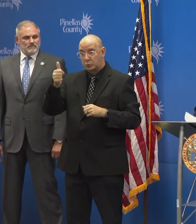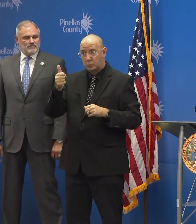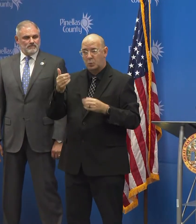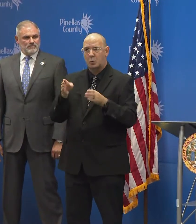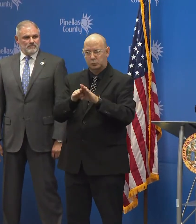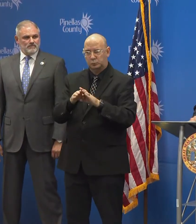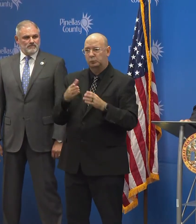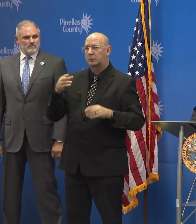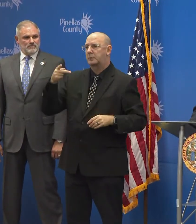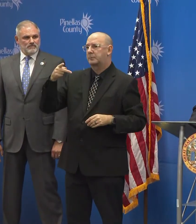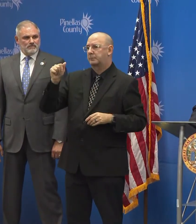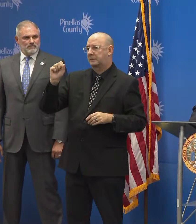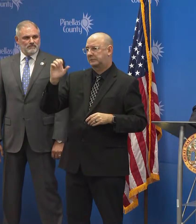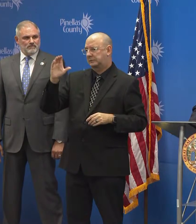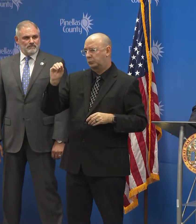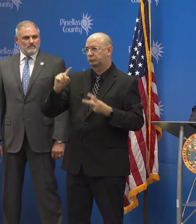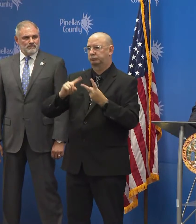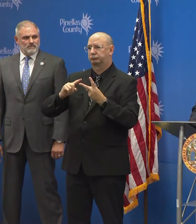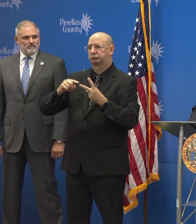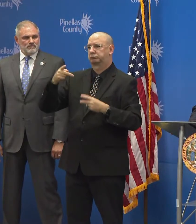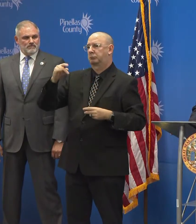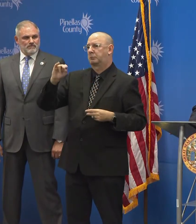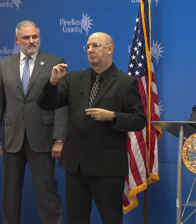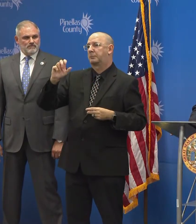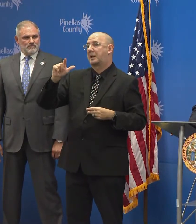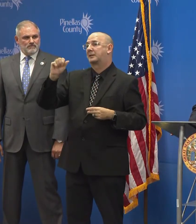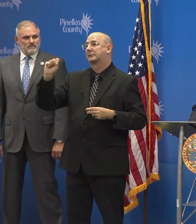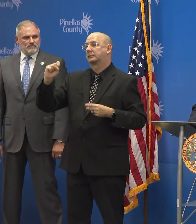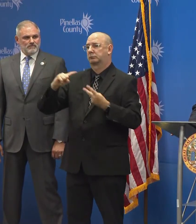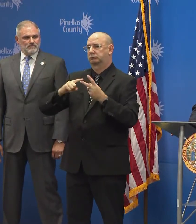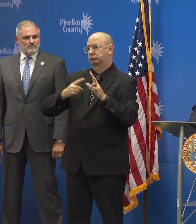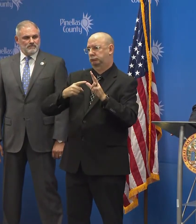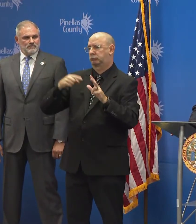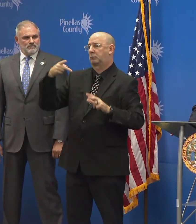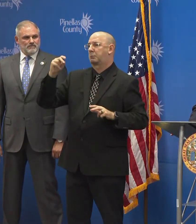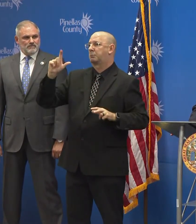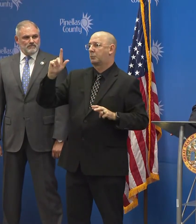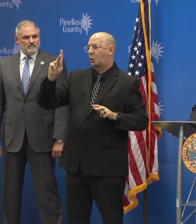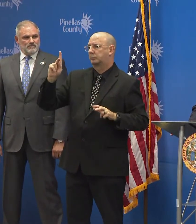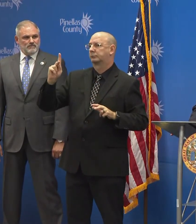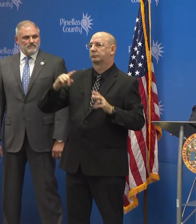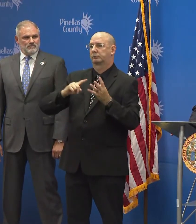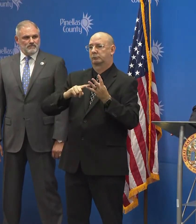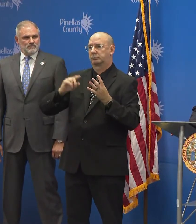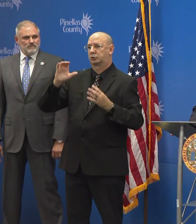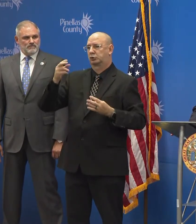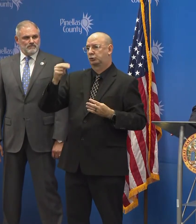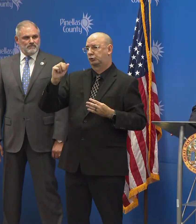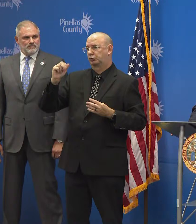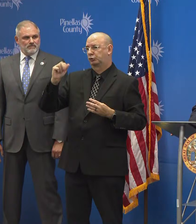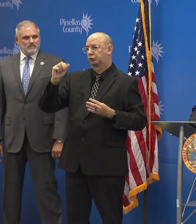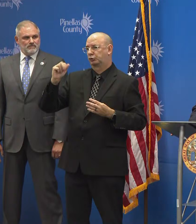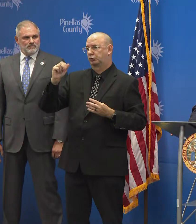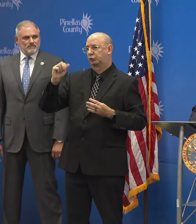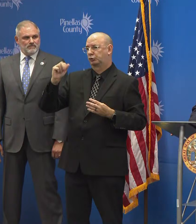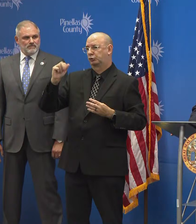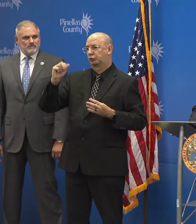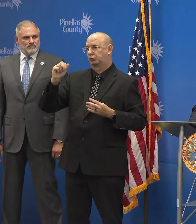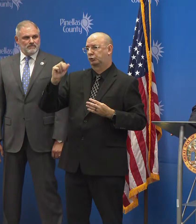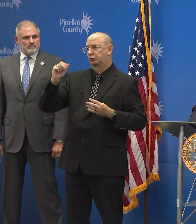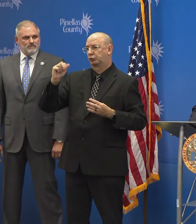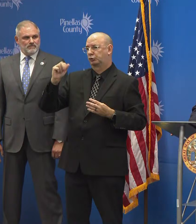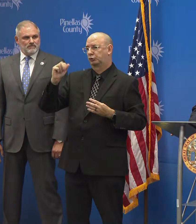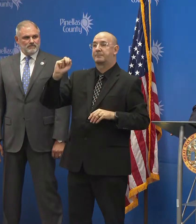Pasco, Pinellas, Hernando, Sarasota, Polk, Charlotte, Collier, DeSoto, Manatee, and Hardy.